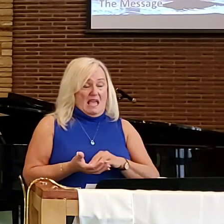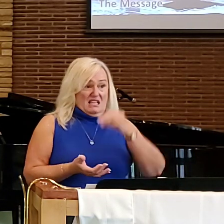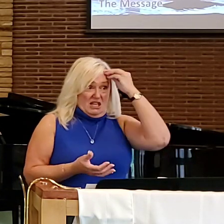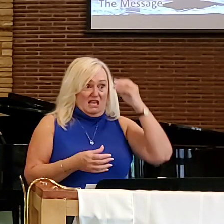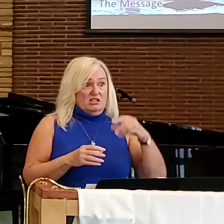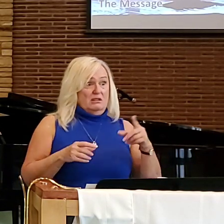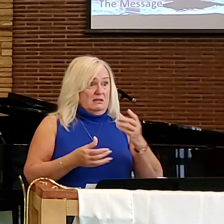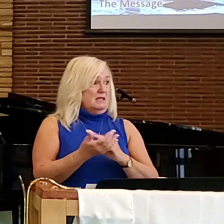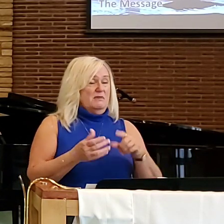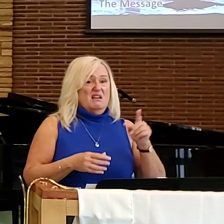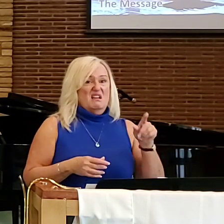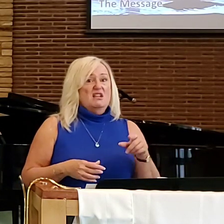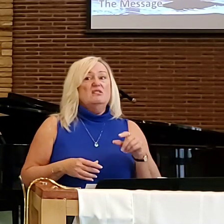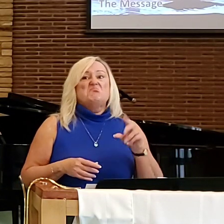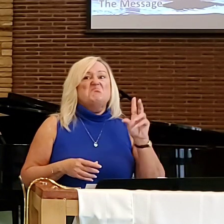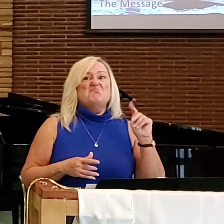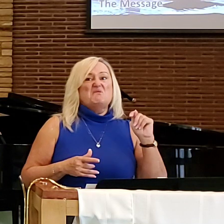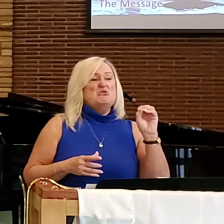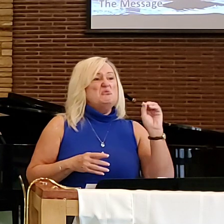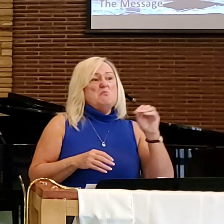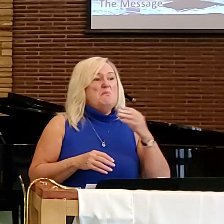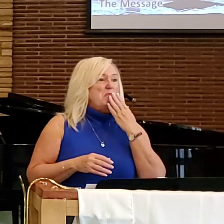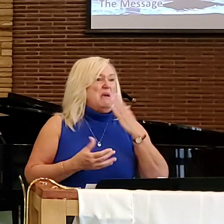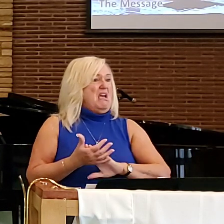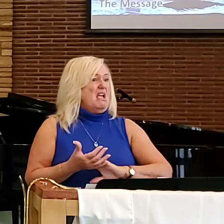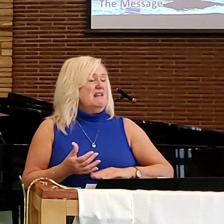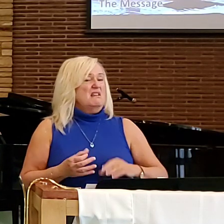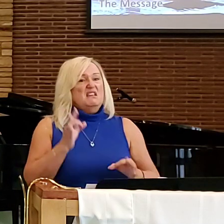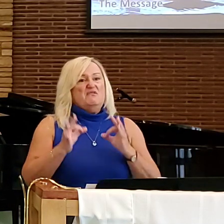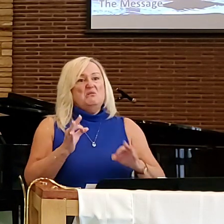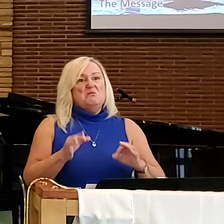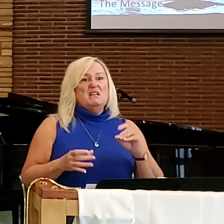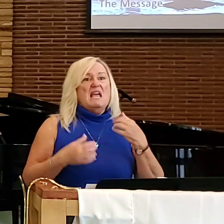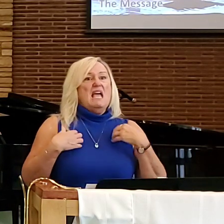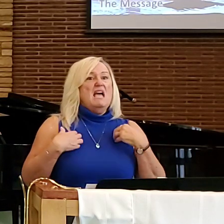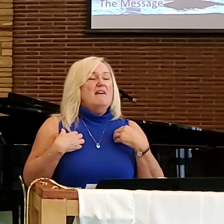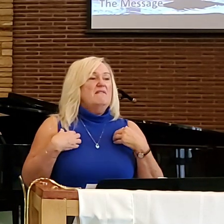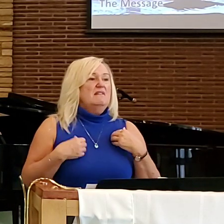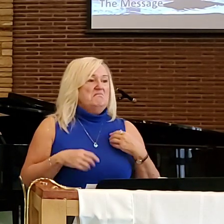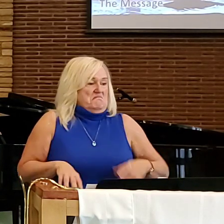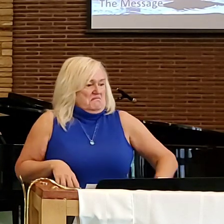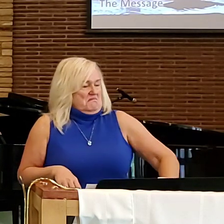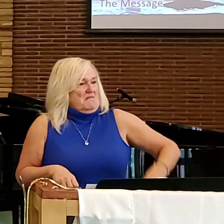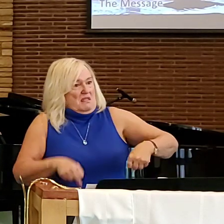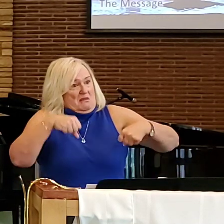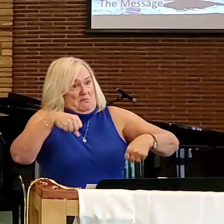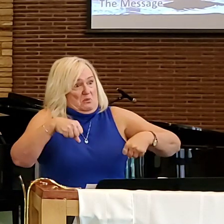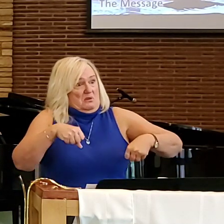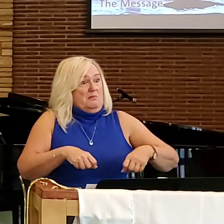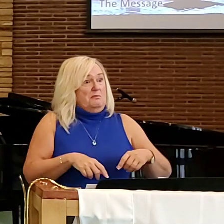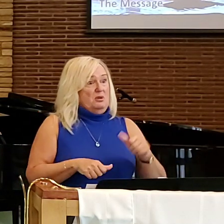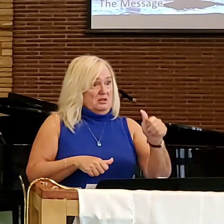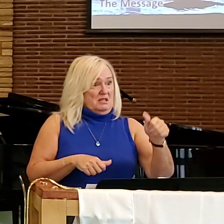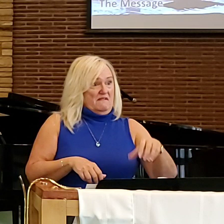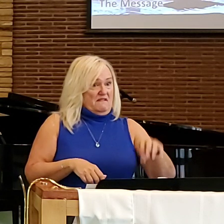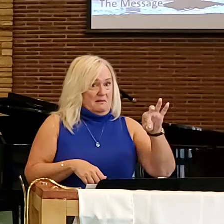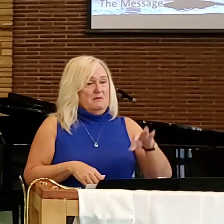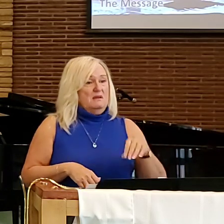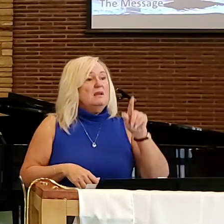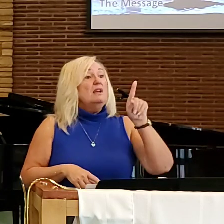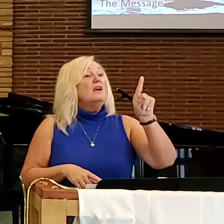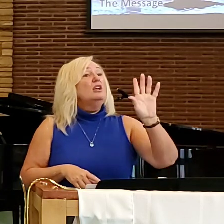quality? Too bad. You didn't have the boots to pull yourself up by the straps? Your